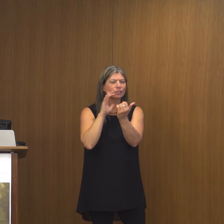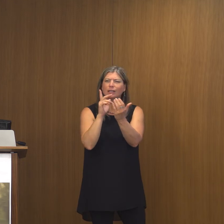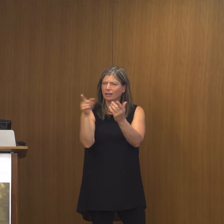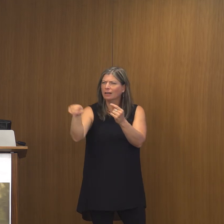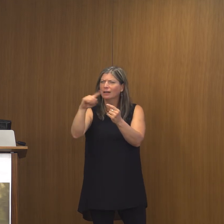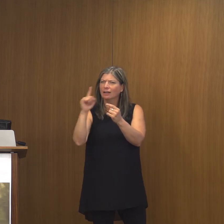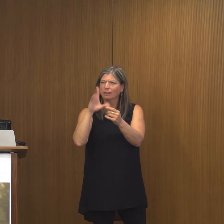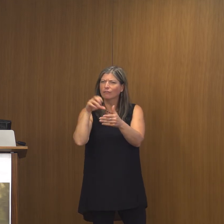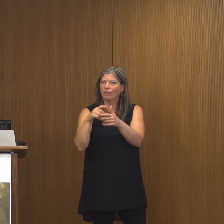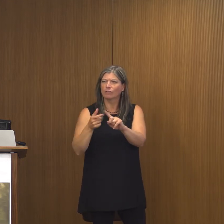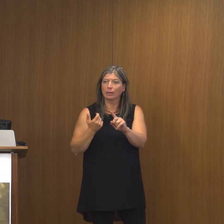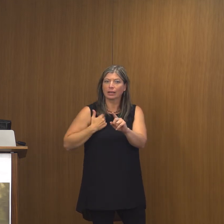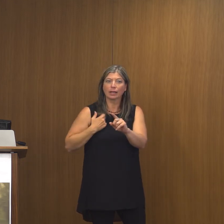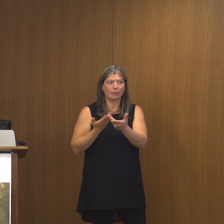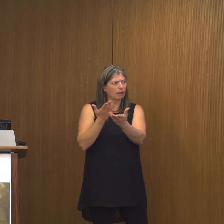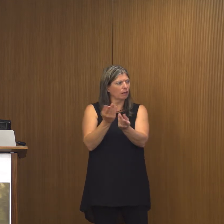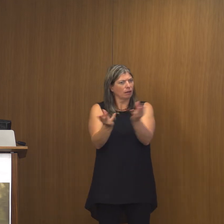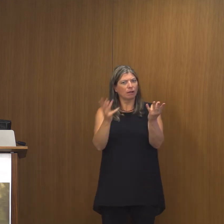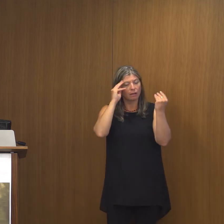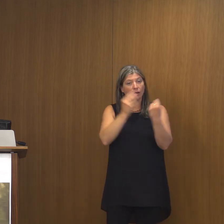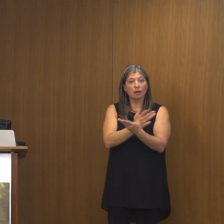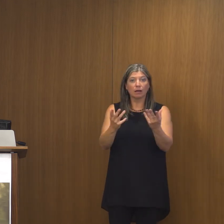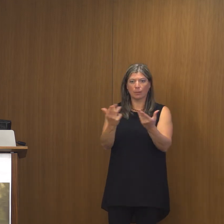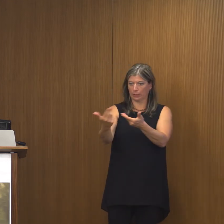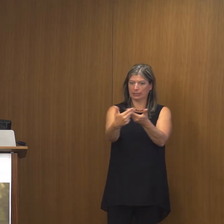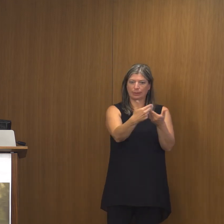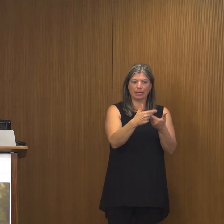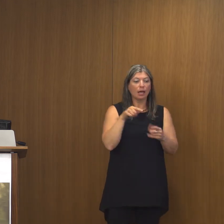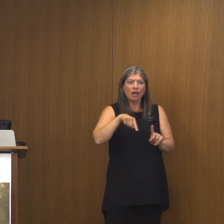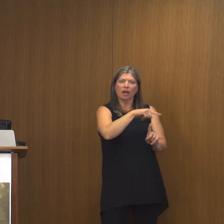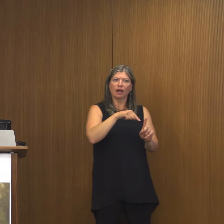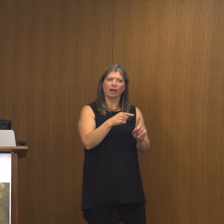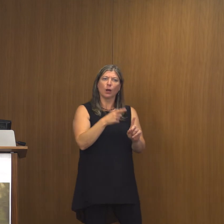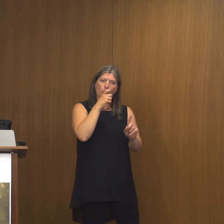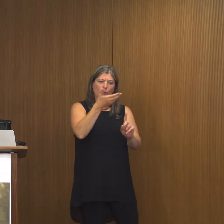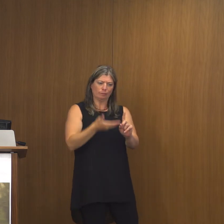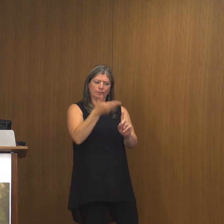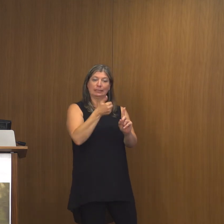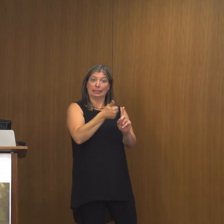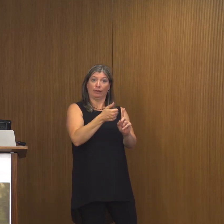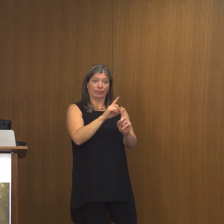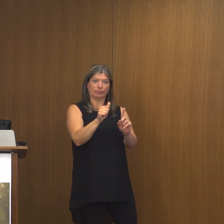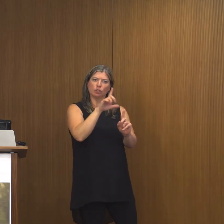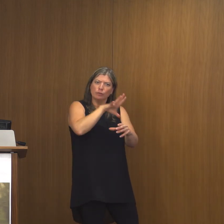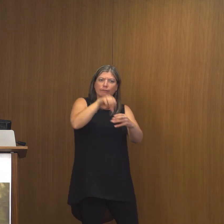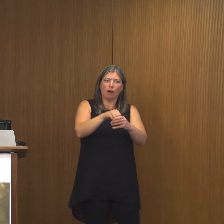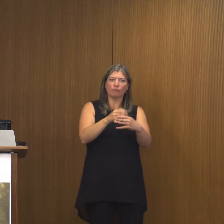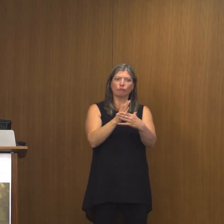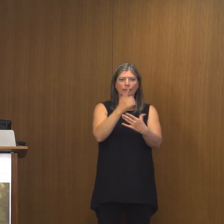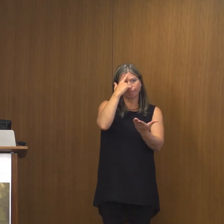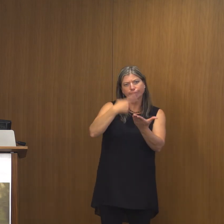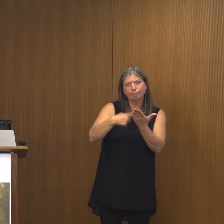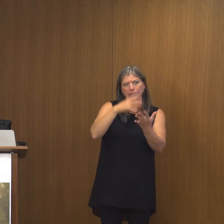the right technology necessary for people to participate in the activities that they need. Employment, it seems odd to have employment